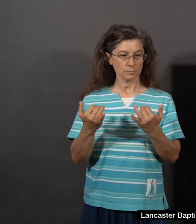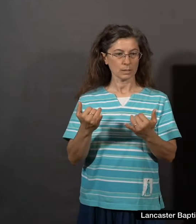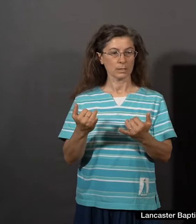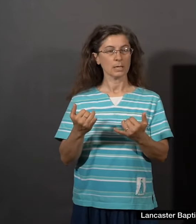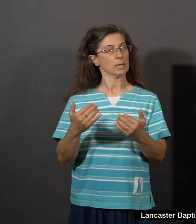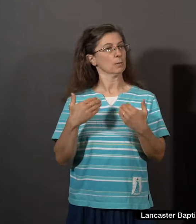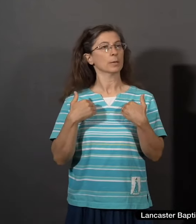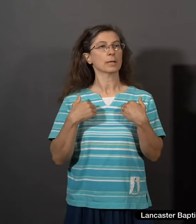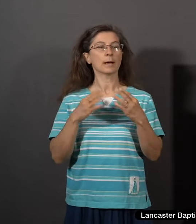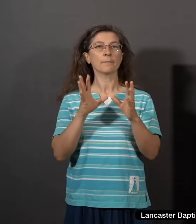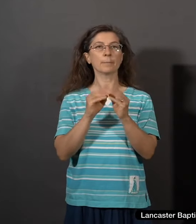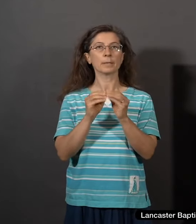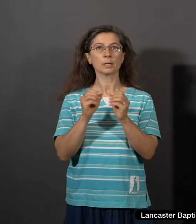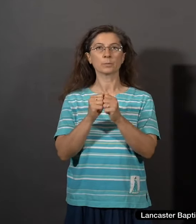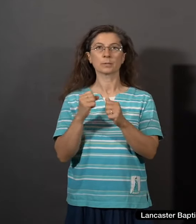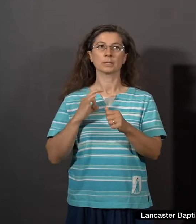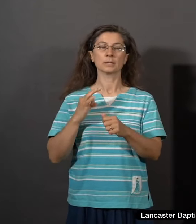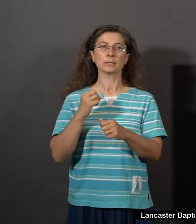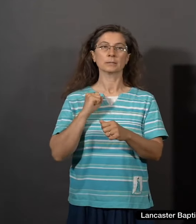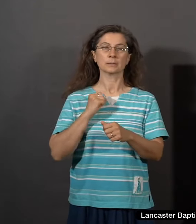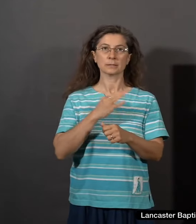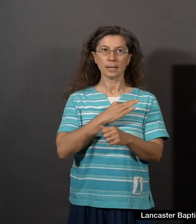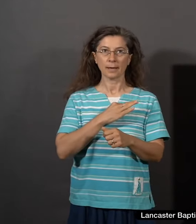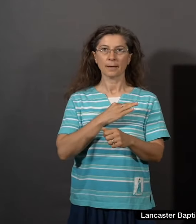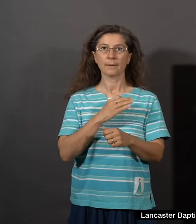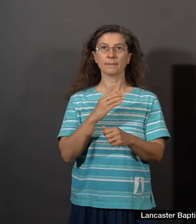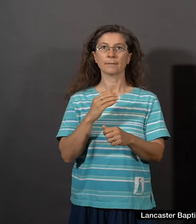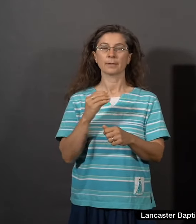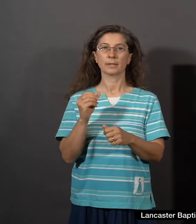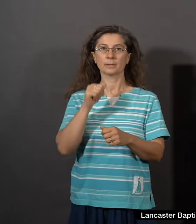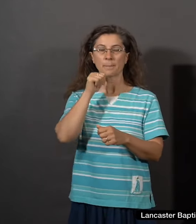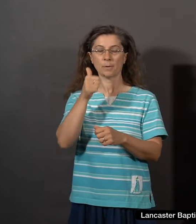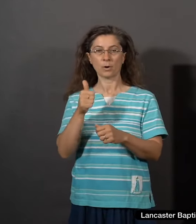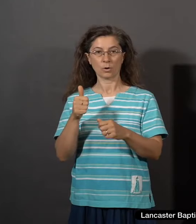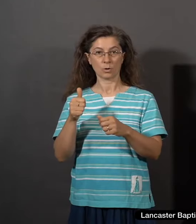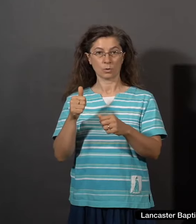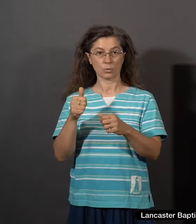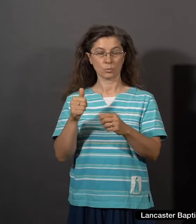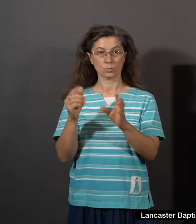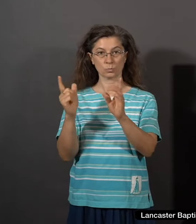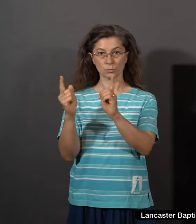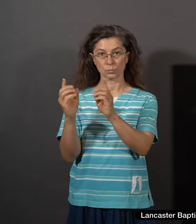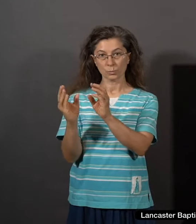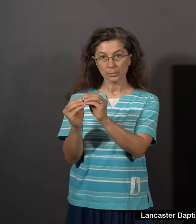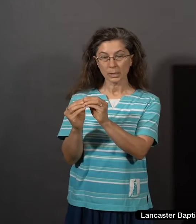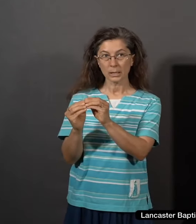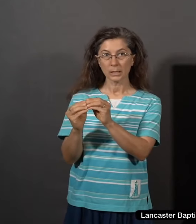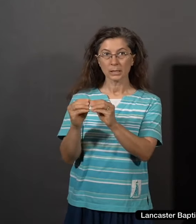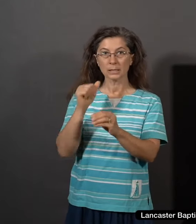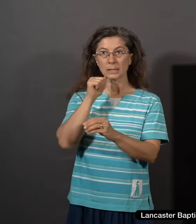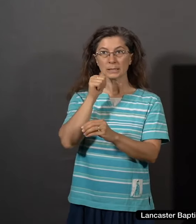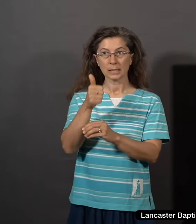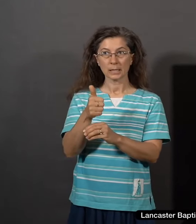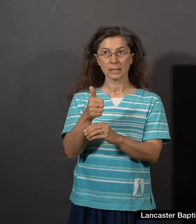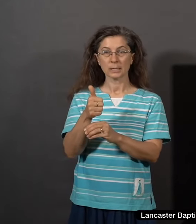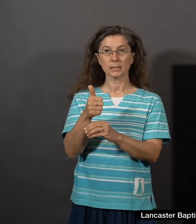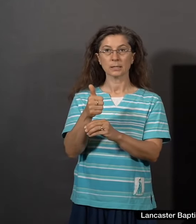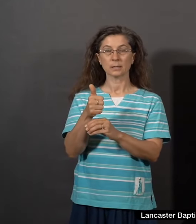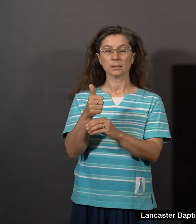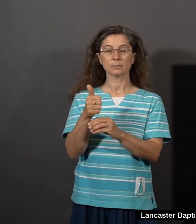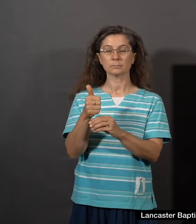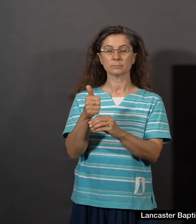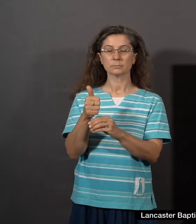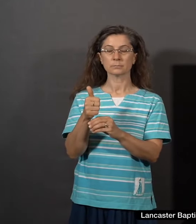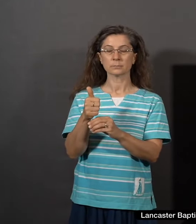staff tomorrow uh we'll be meeting again um and preparing for the evening statement and then